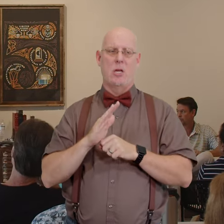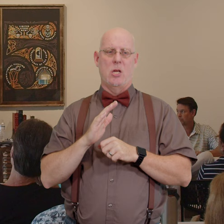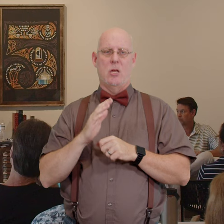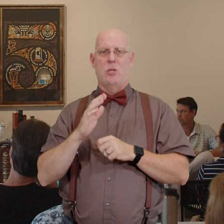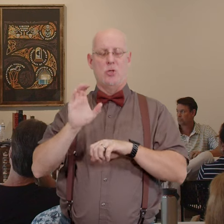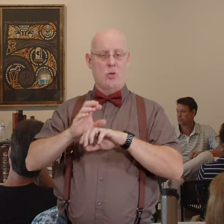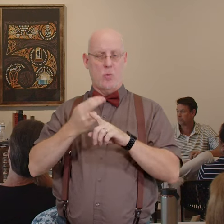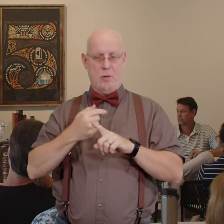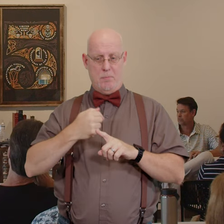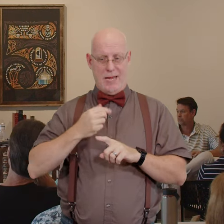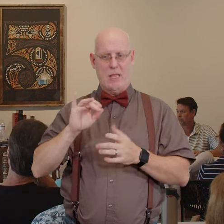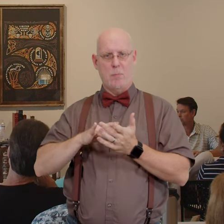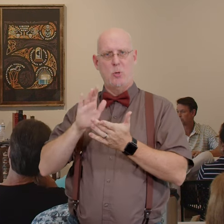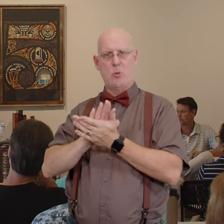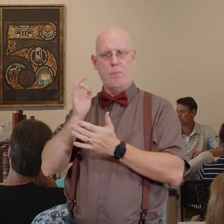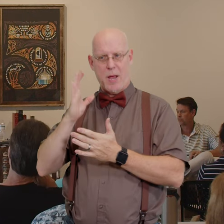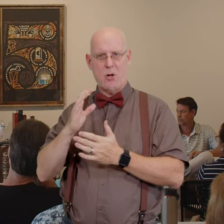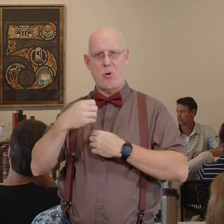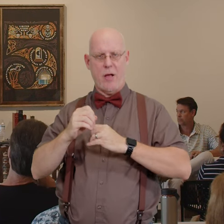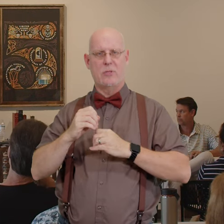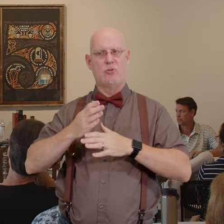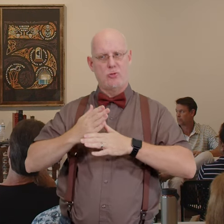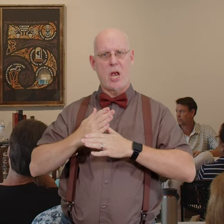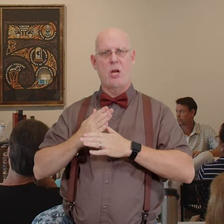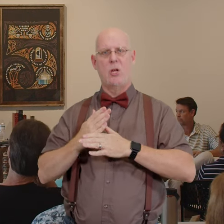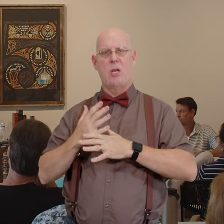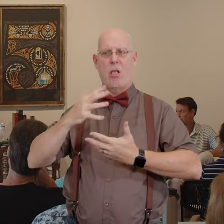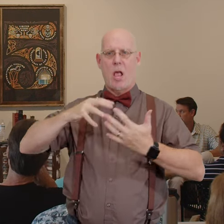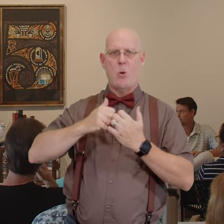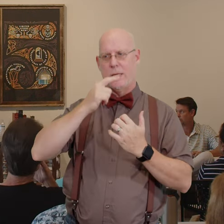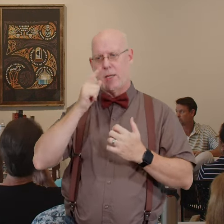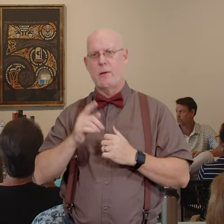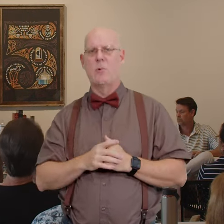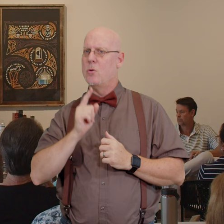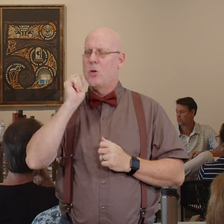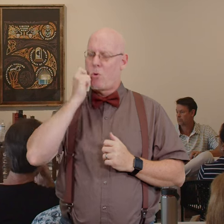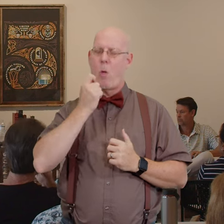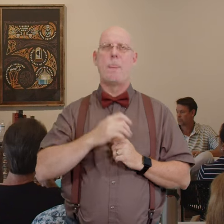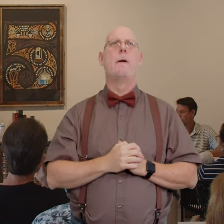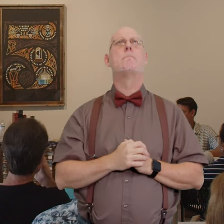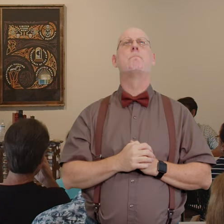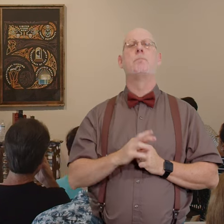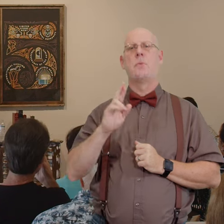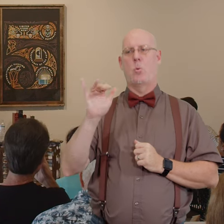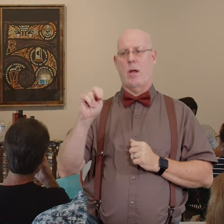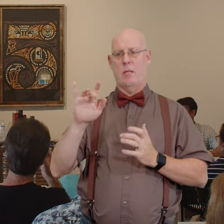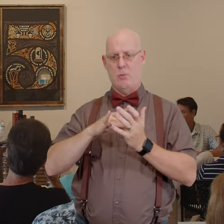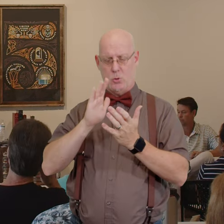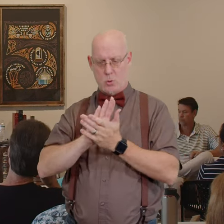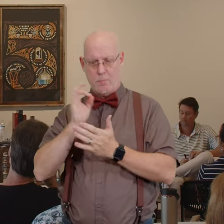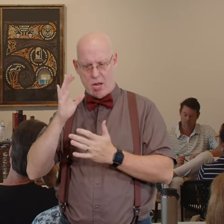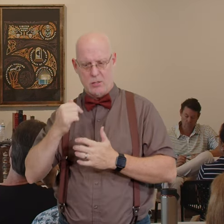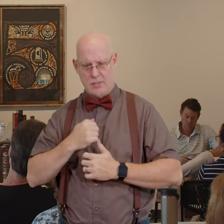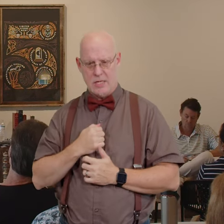church rented me and the middle school pastor office space. We were going to share this bigger office space so we could hang out with the kids up there. Really cool little setting. And so Ryan, the